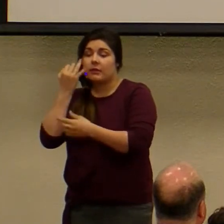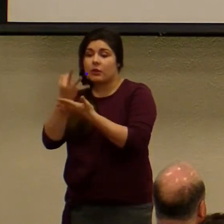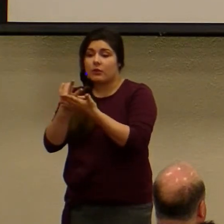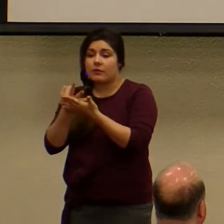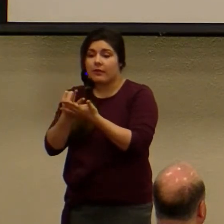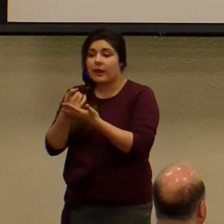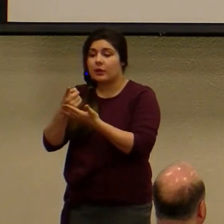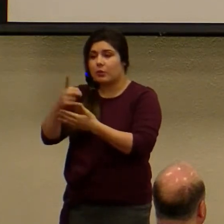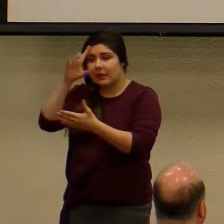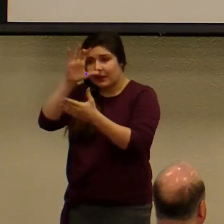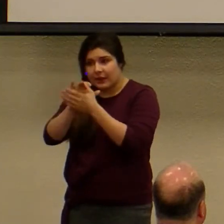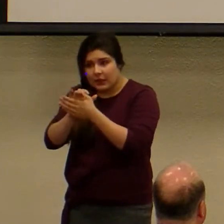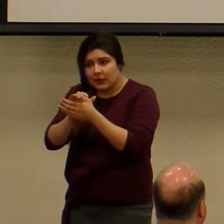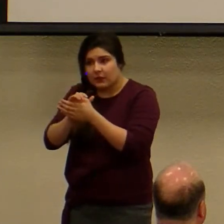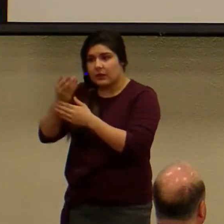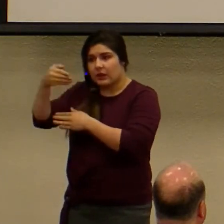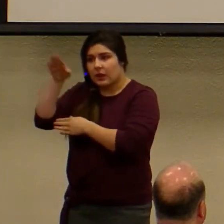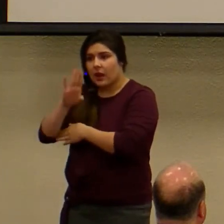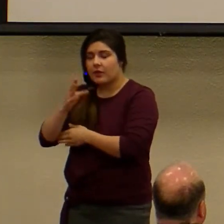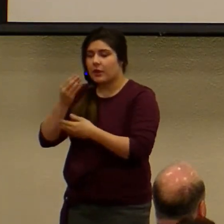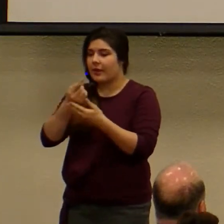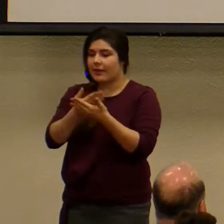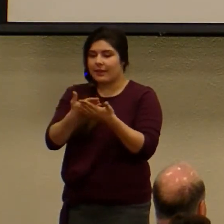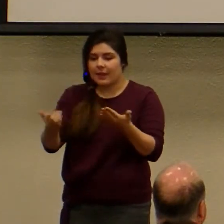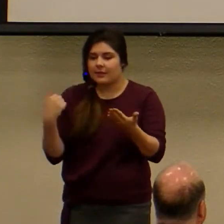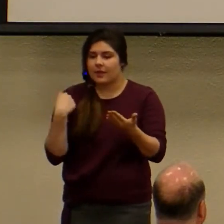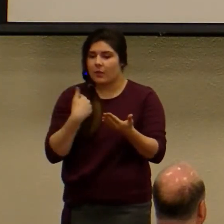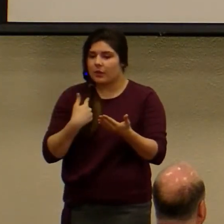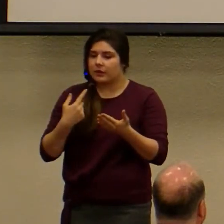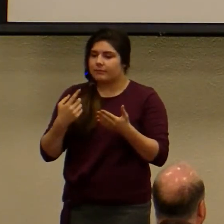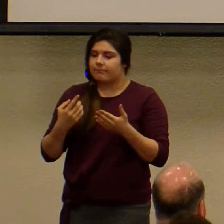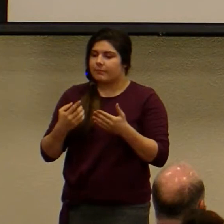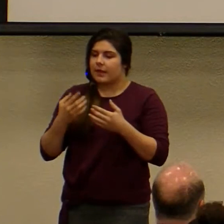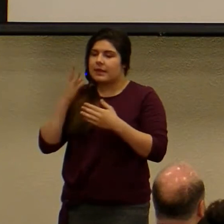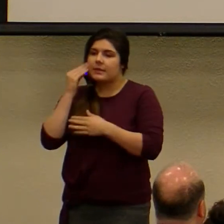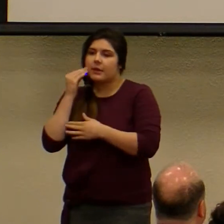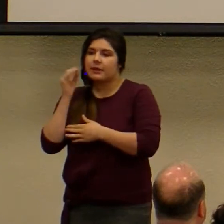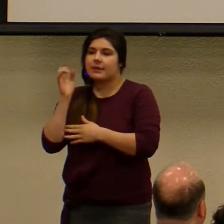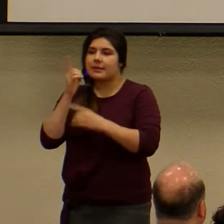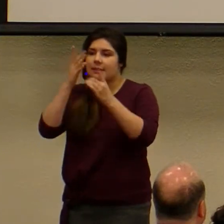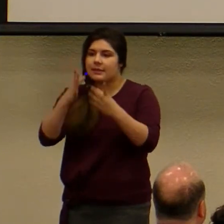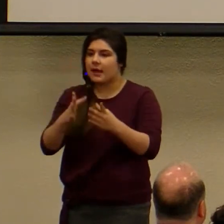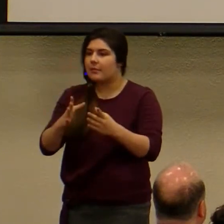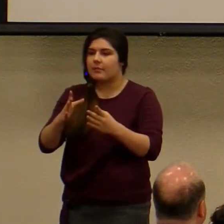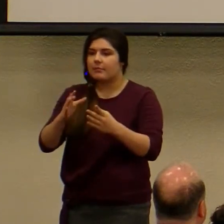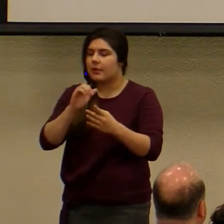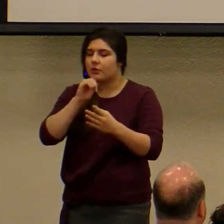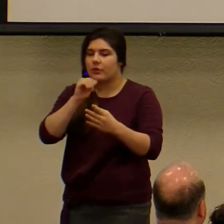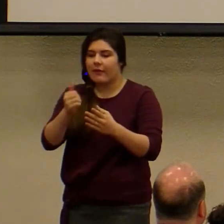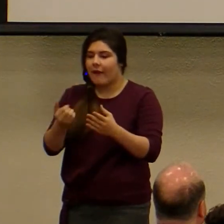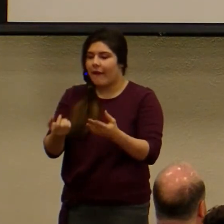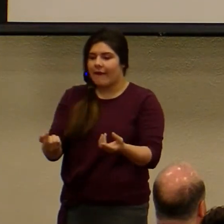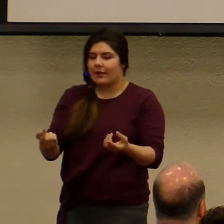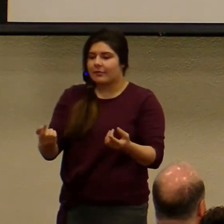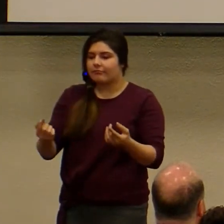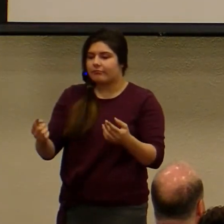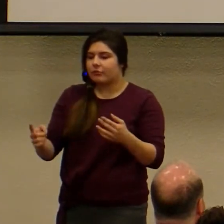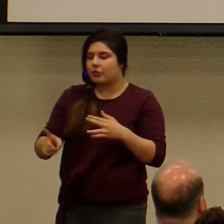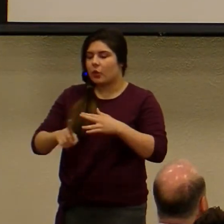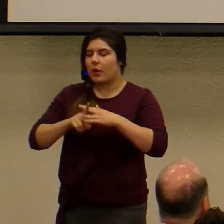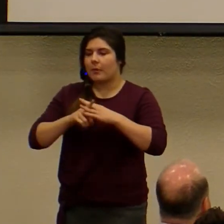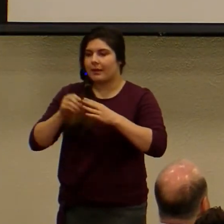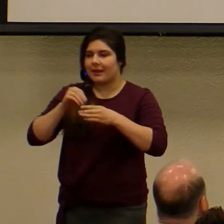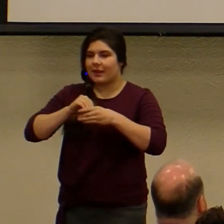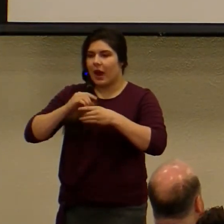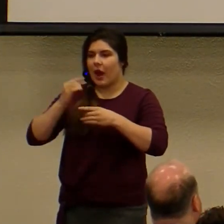in God, there are certain things that we go through as disciples that ought not ever even come up on the radar in